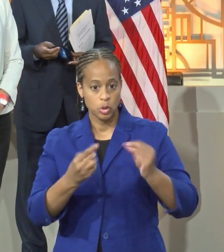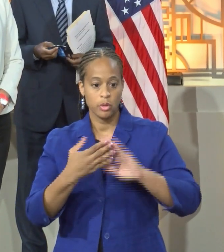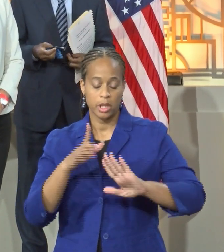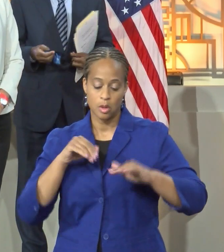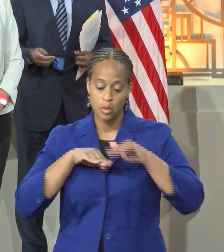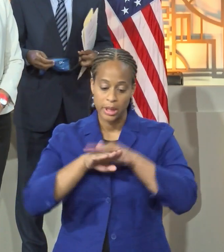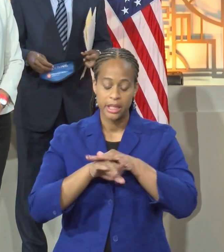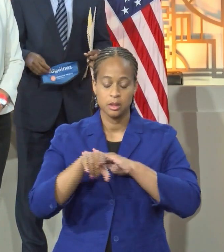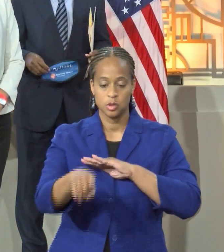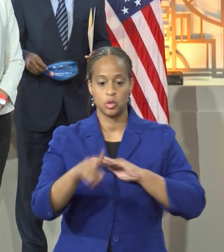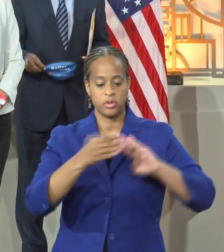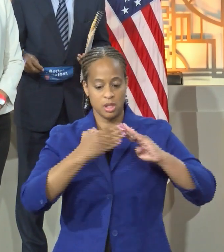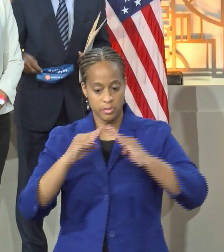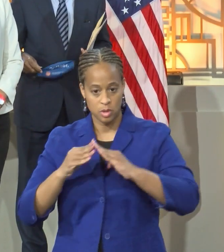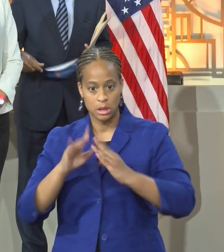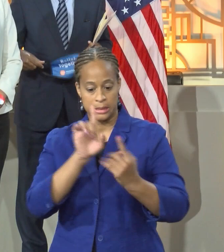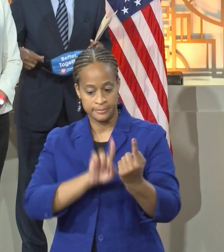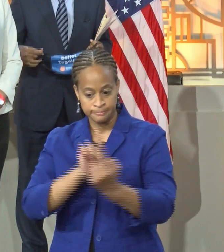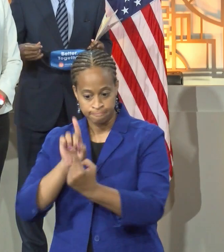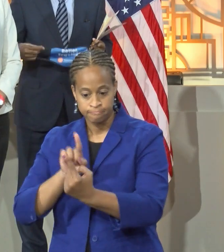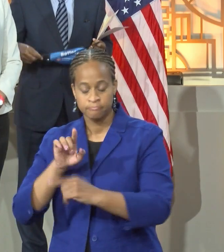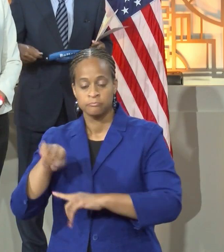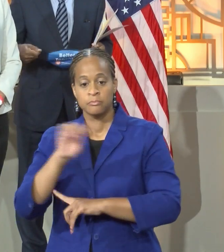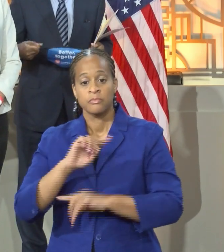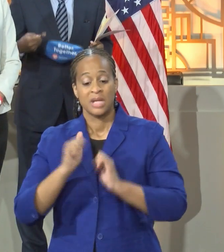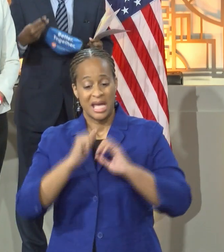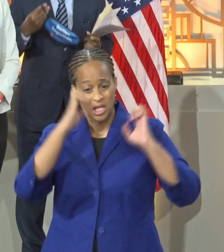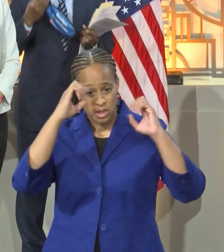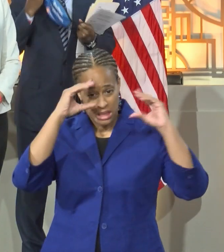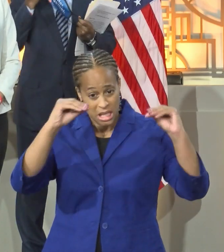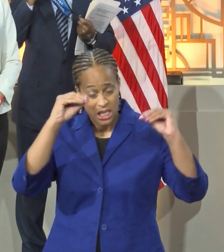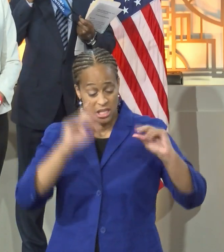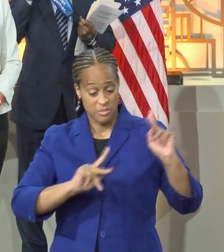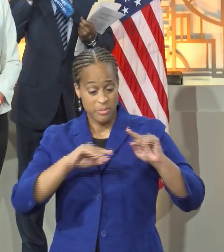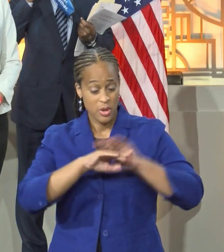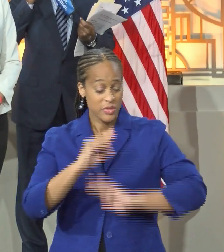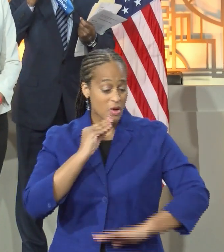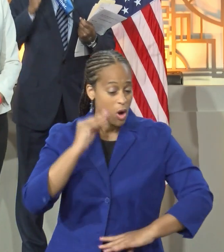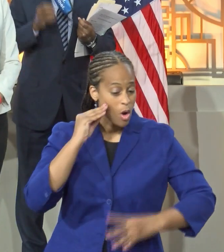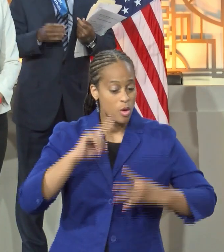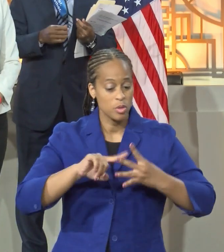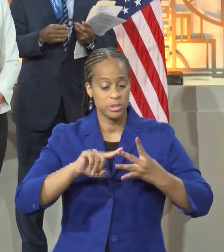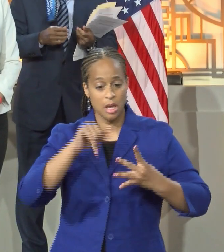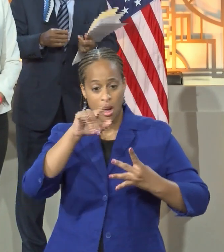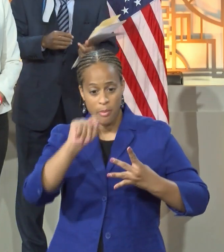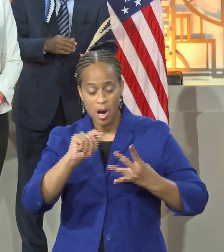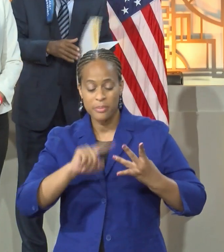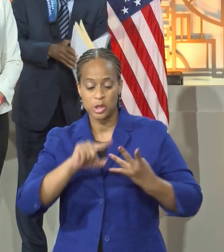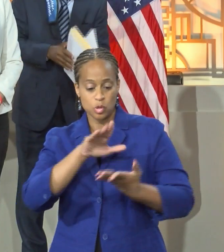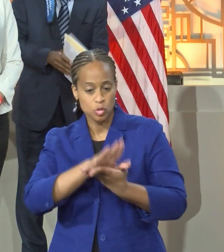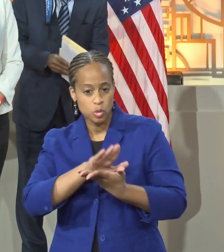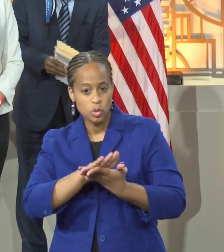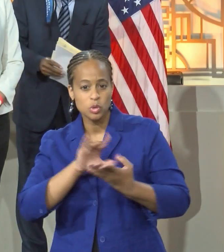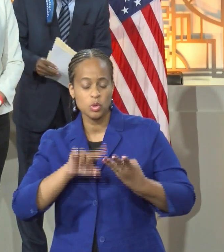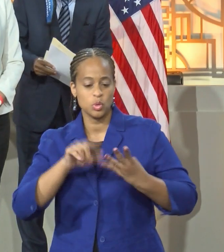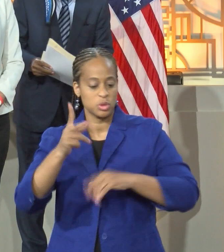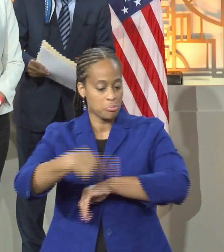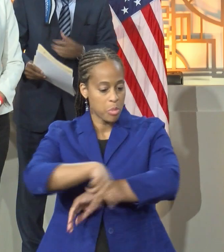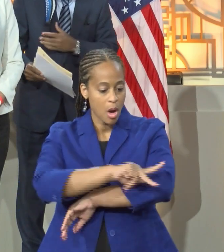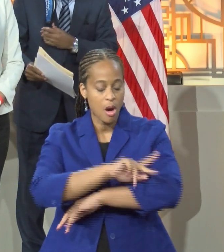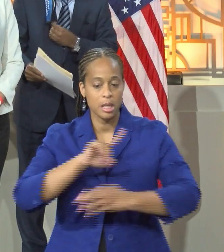into communities. This means educating people in their homes, apartments, schools,